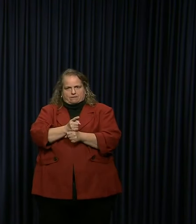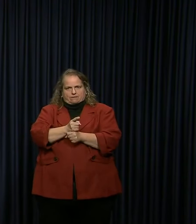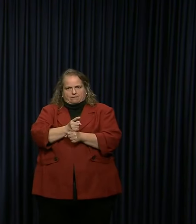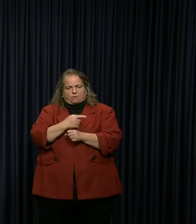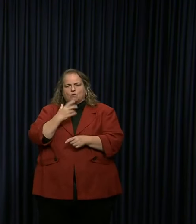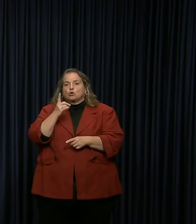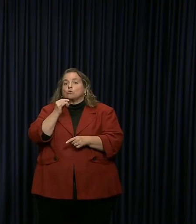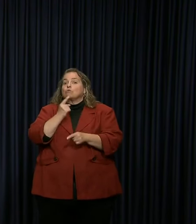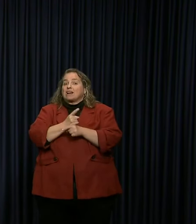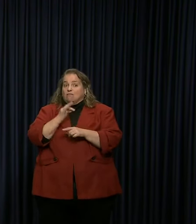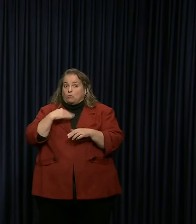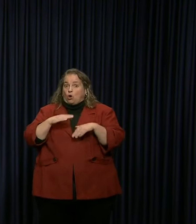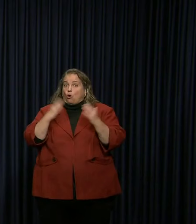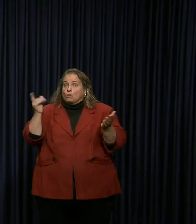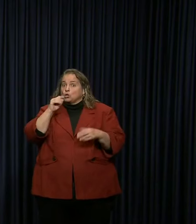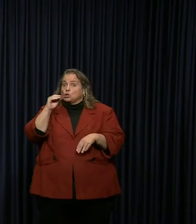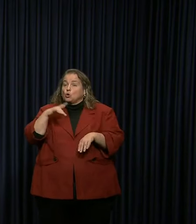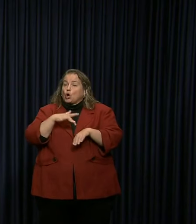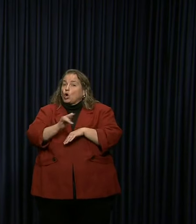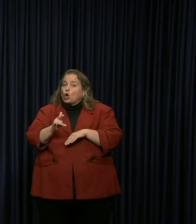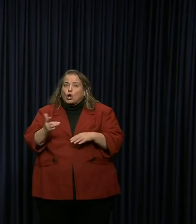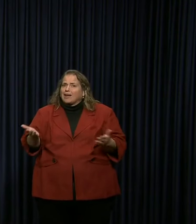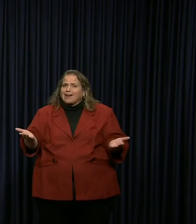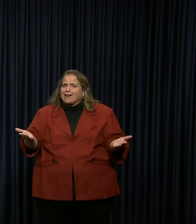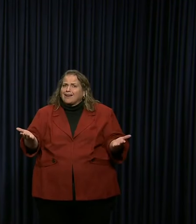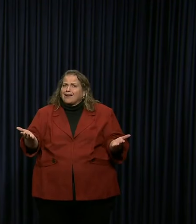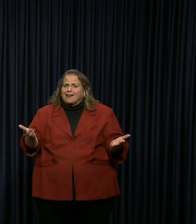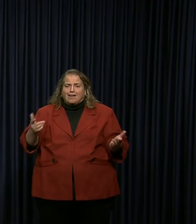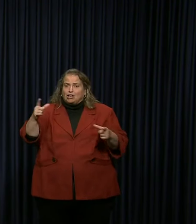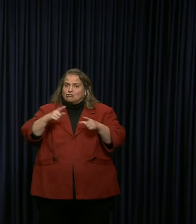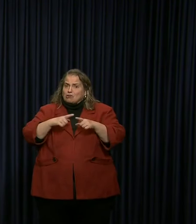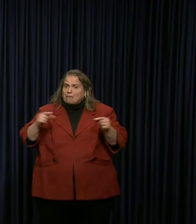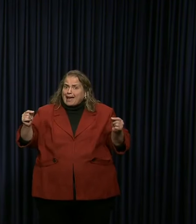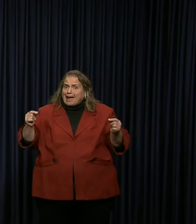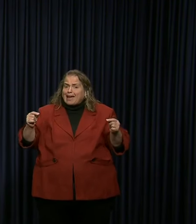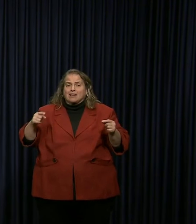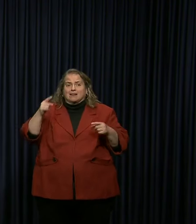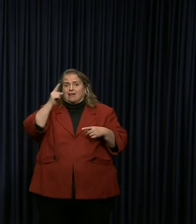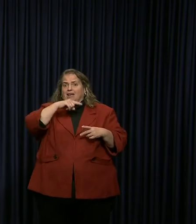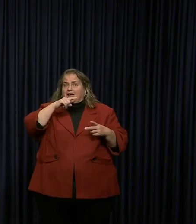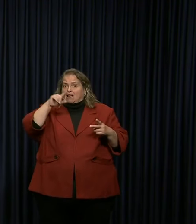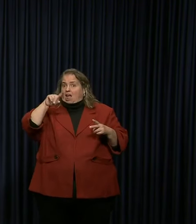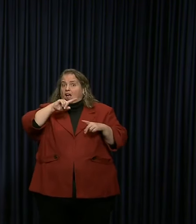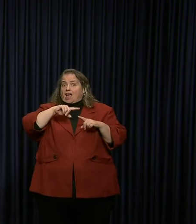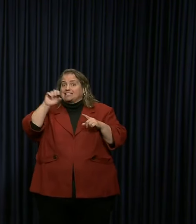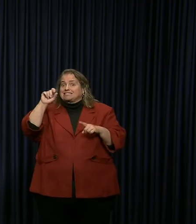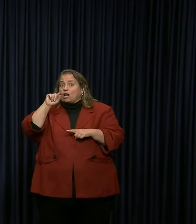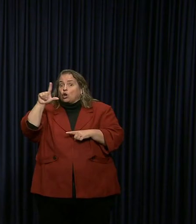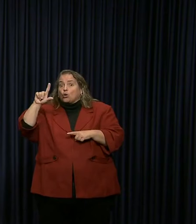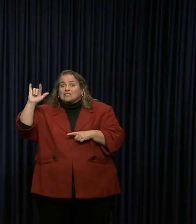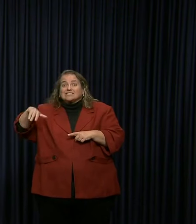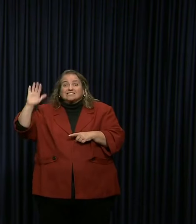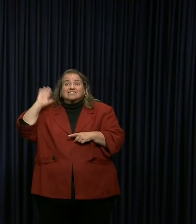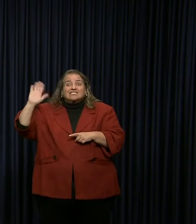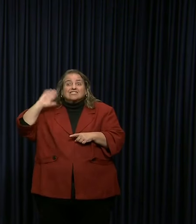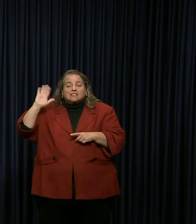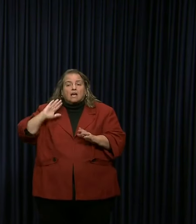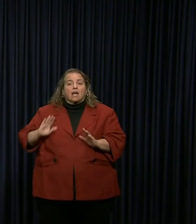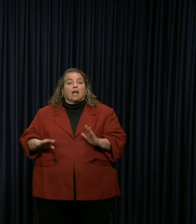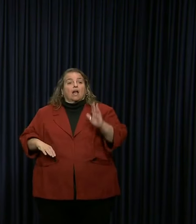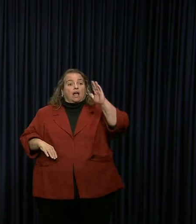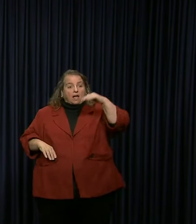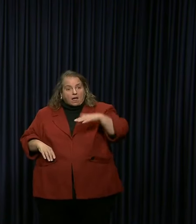Now, if we open up too early, we look at what's happened in Japan and other places. We look at that bump in St. Louis when you compare